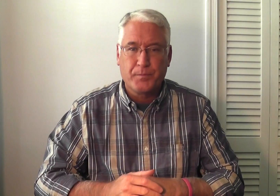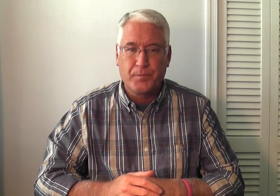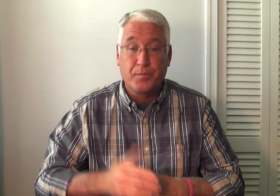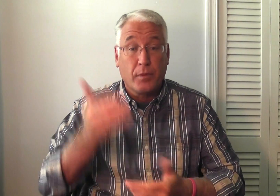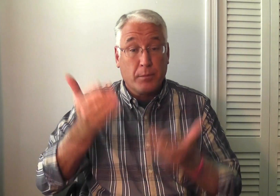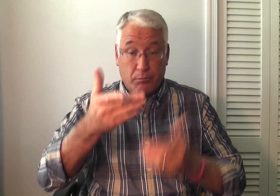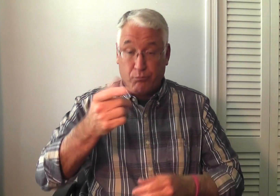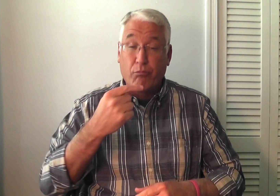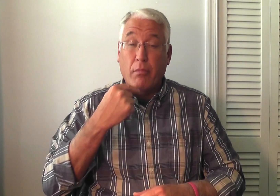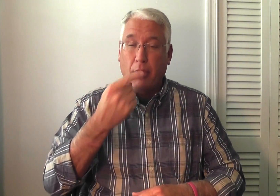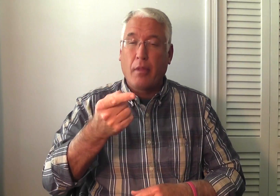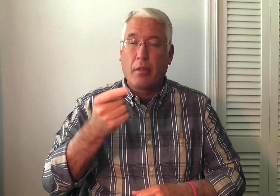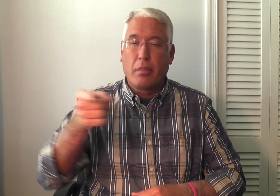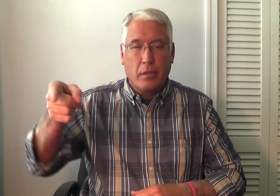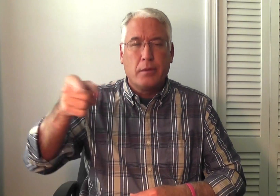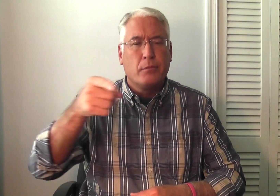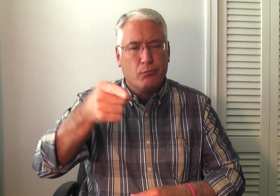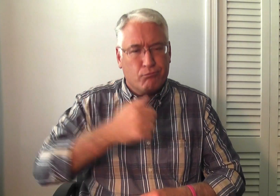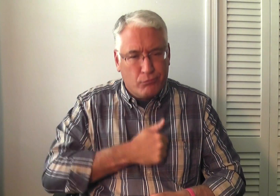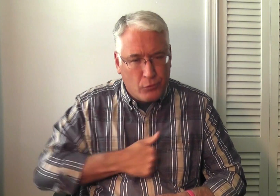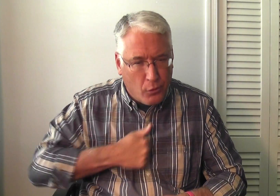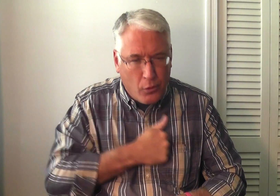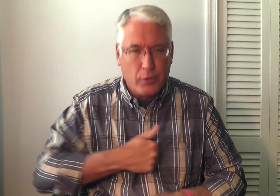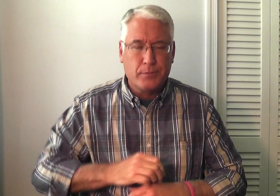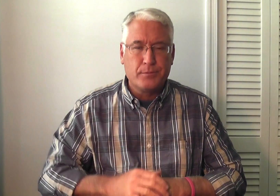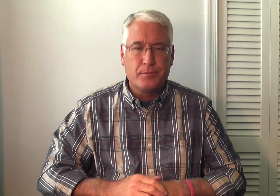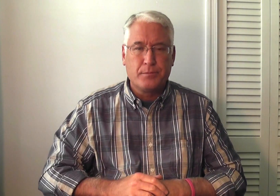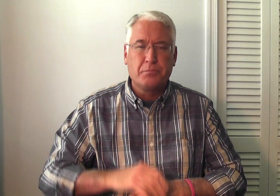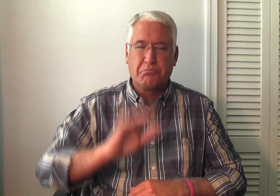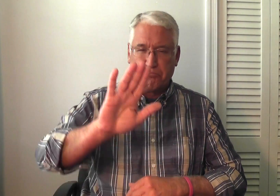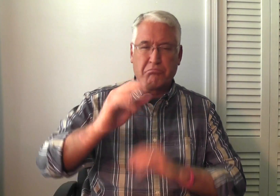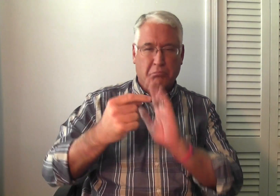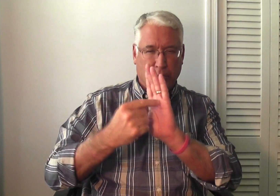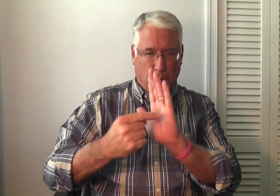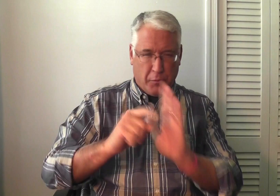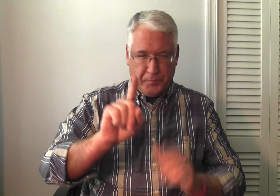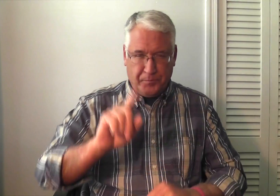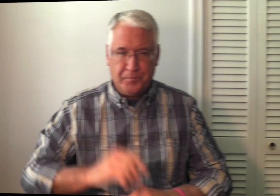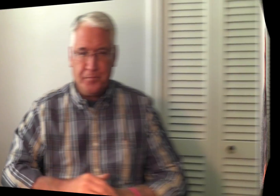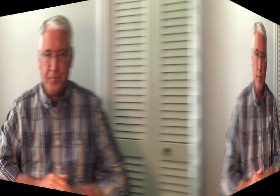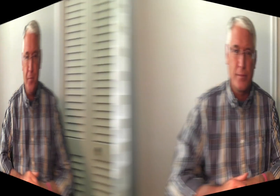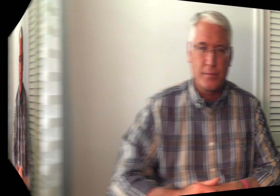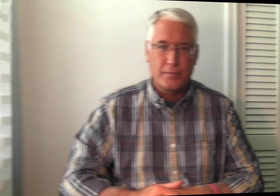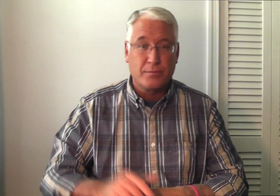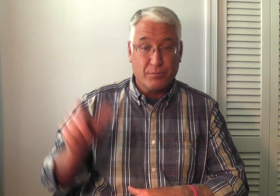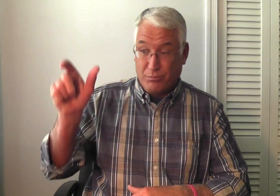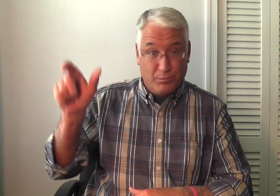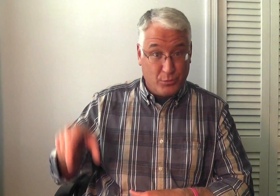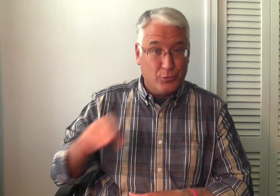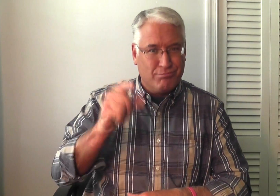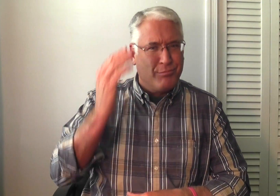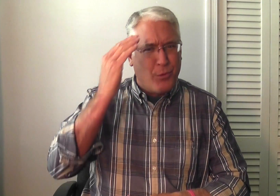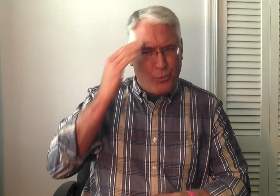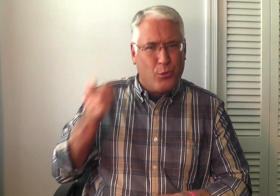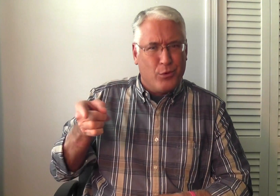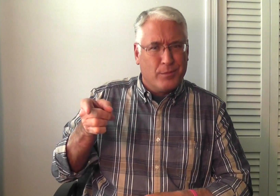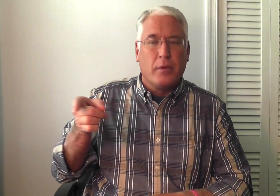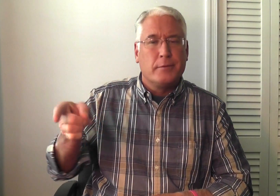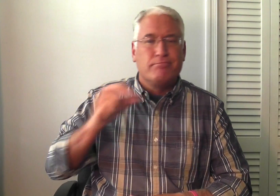for that? Maybe you say, "Well, I'm really sorry about that." I want to give you an example. If a